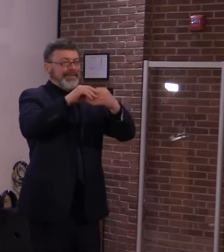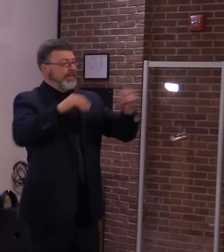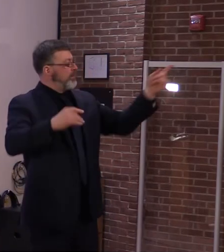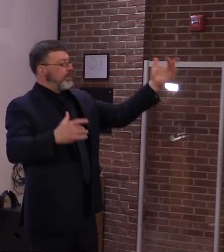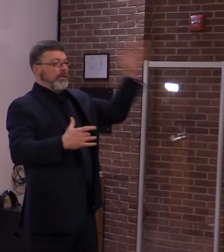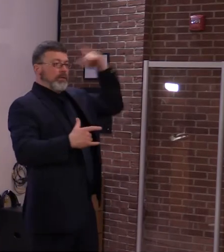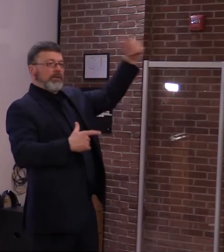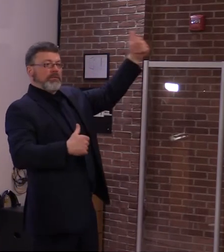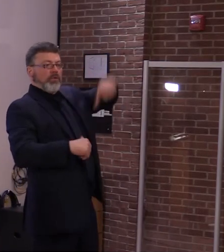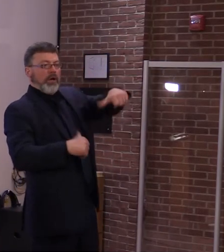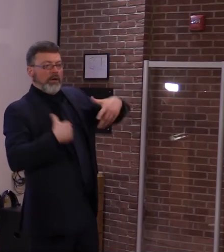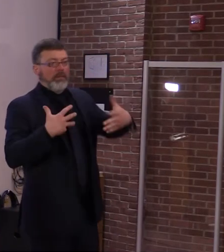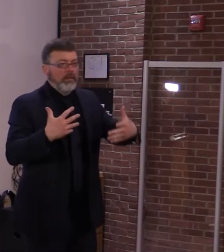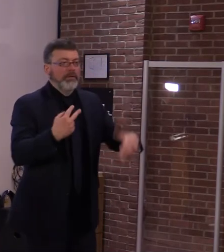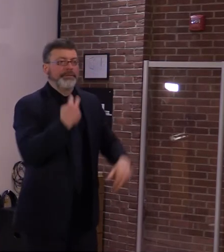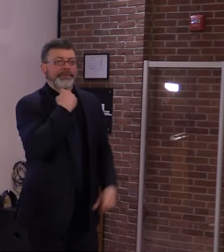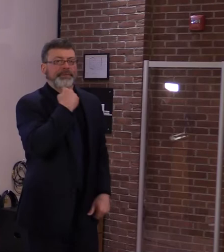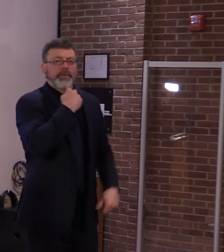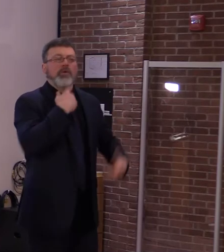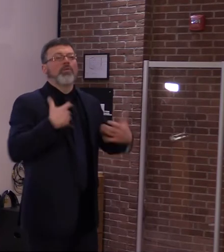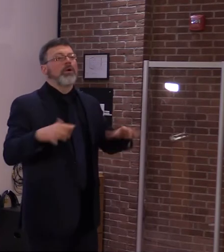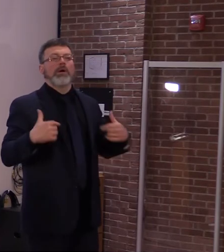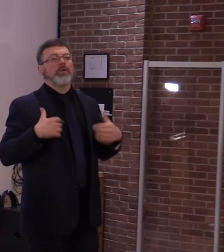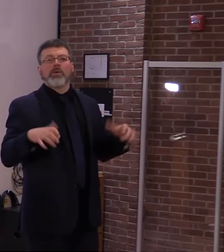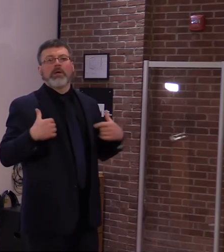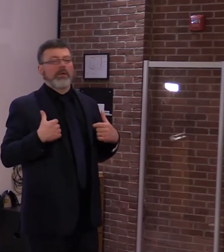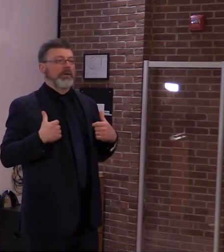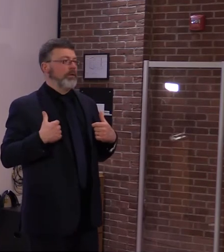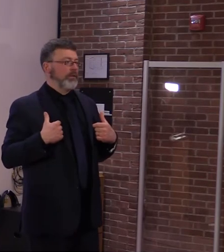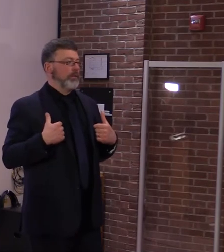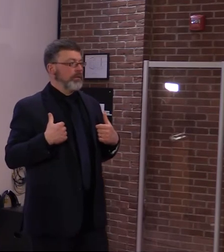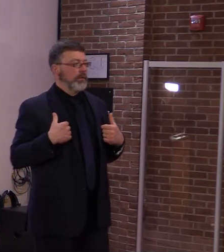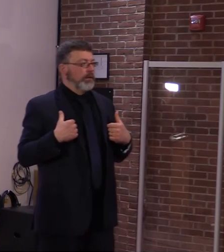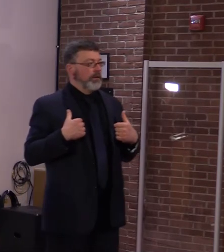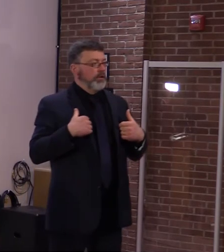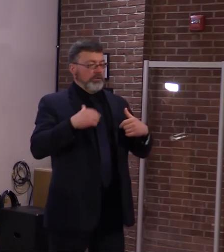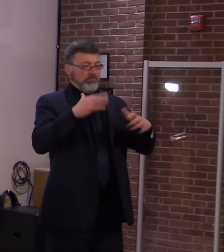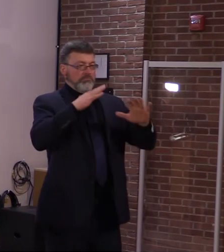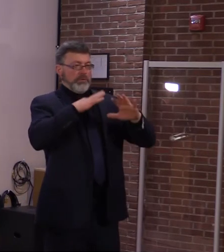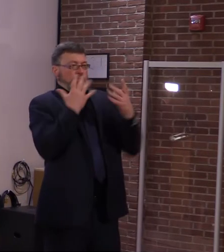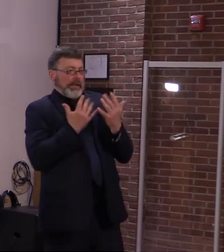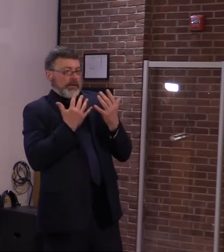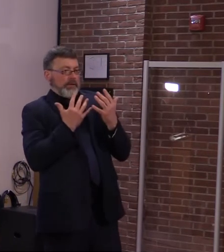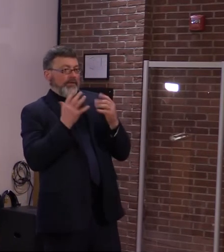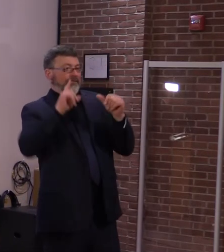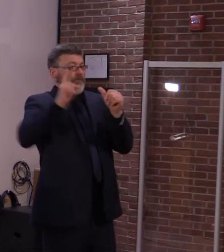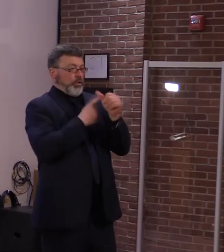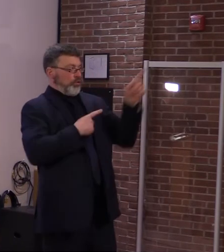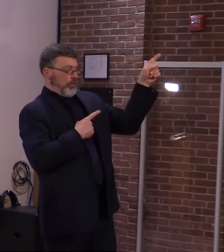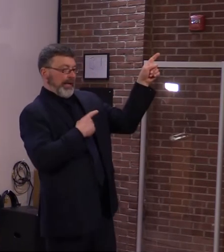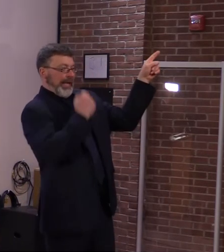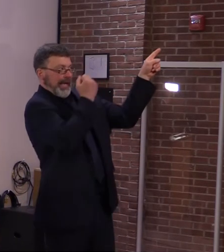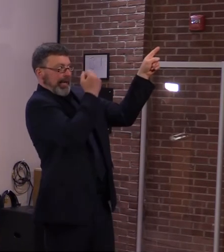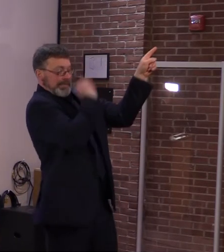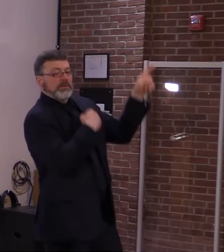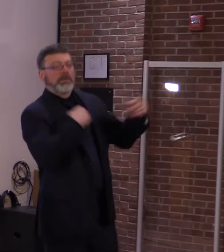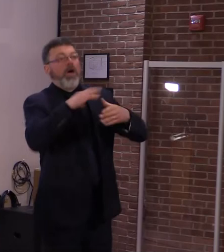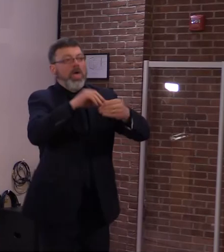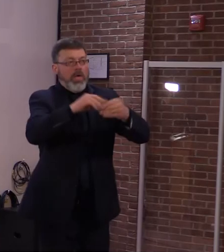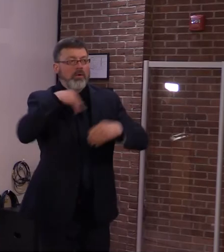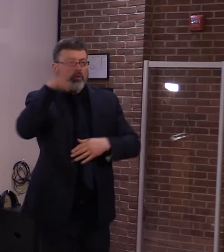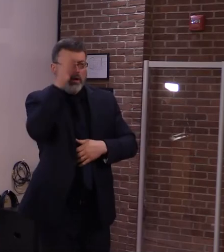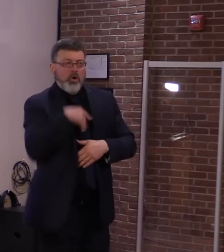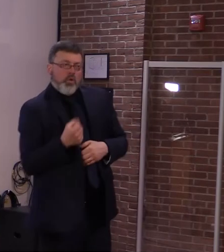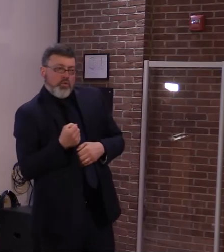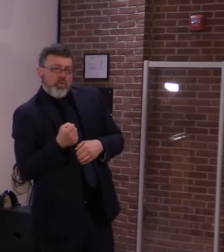decides, or the CDC and FDA decide not to move forward with the Johnson & Johnson, we